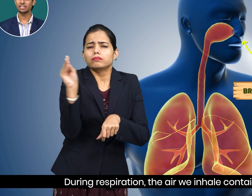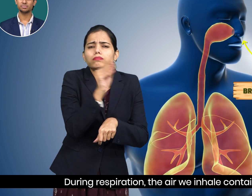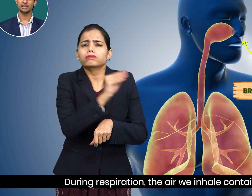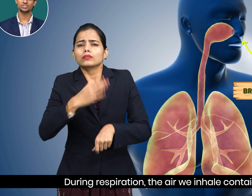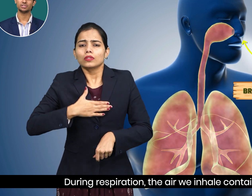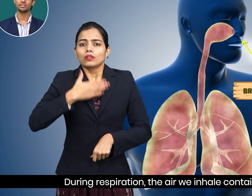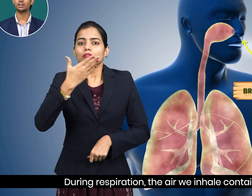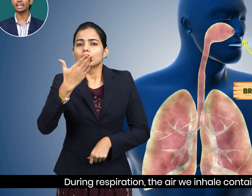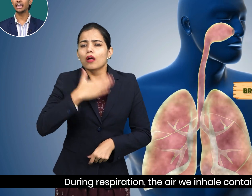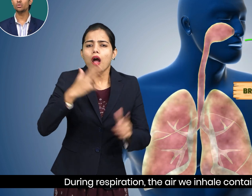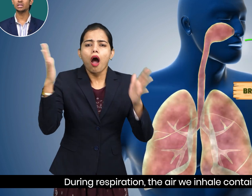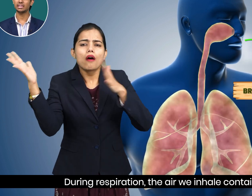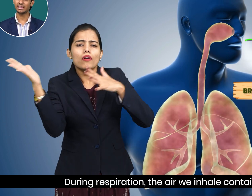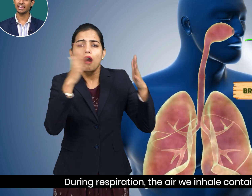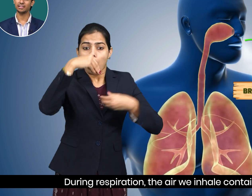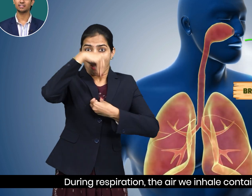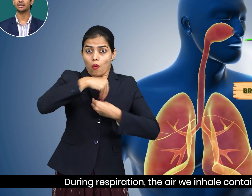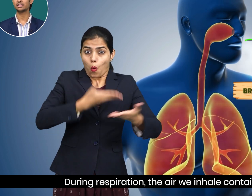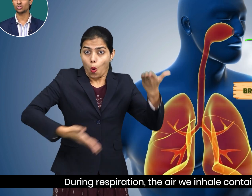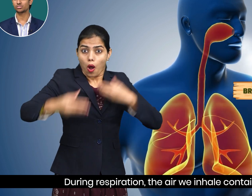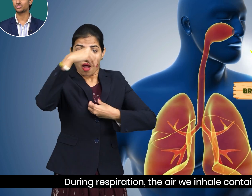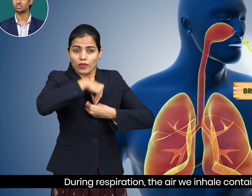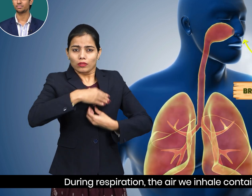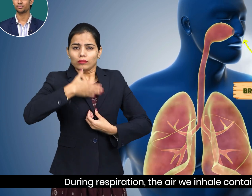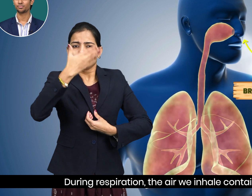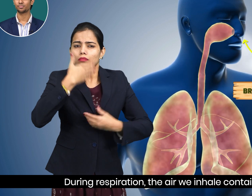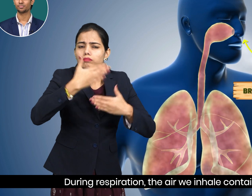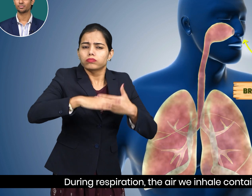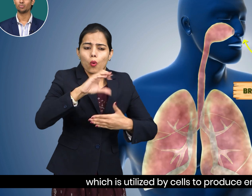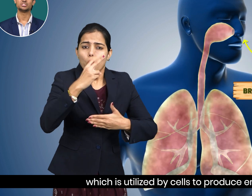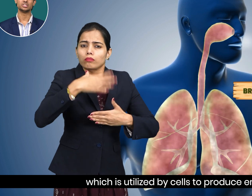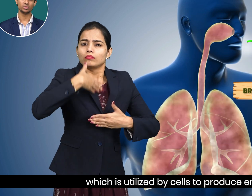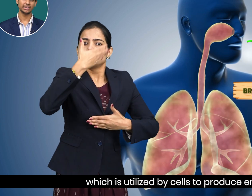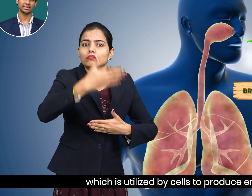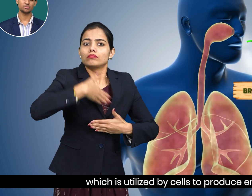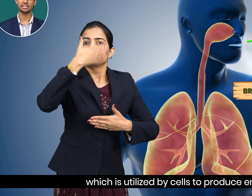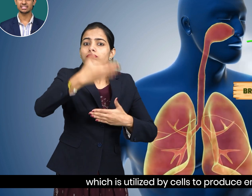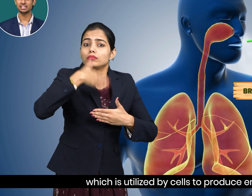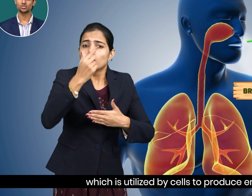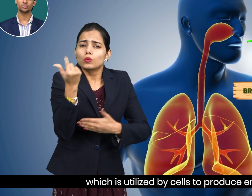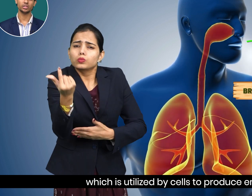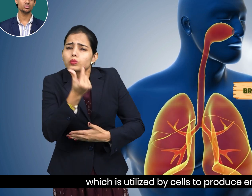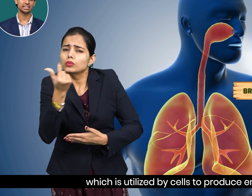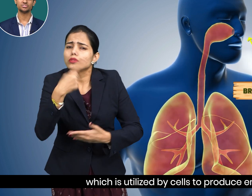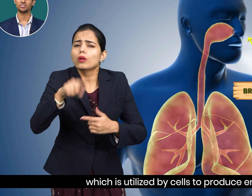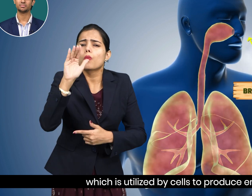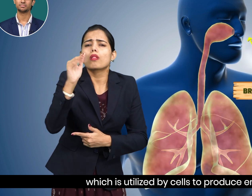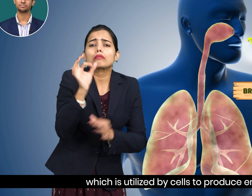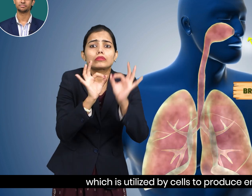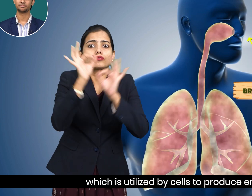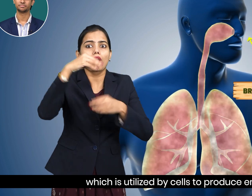During respiration, the air we inhale contains oxygen, which is utilized by cells to produce